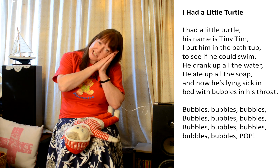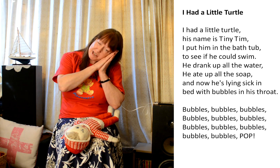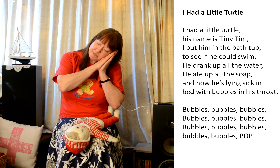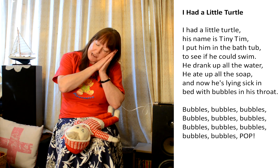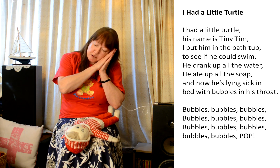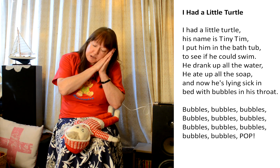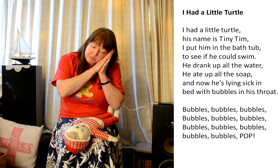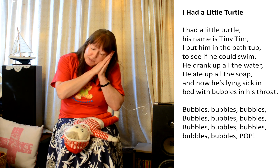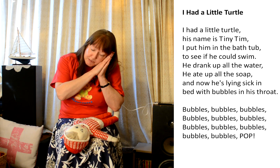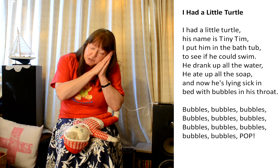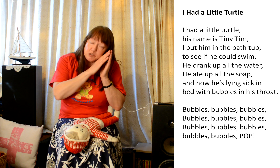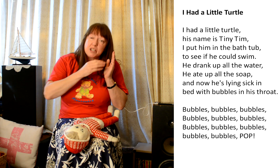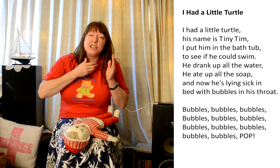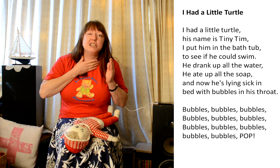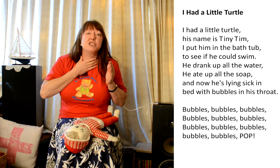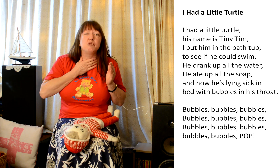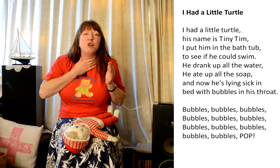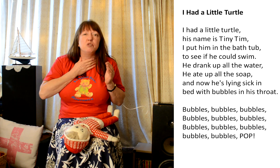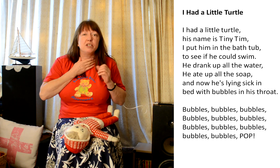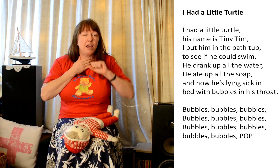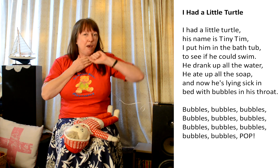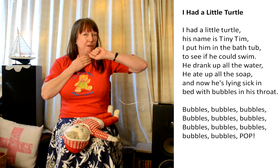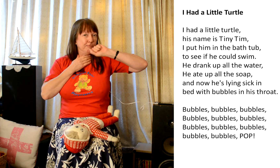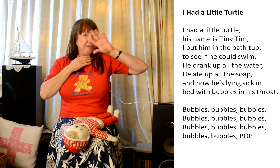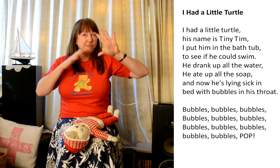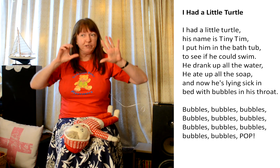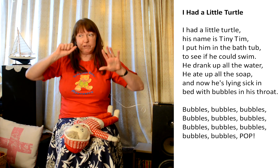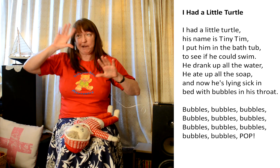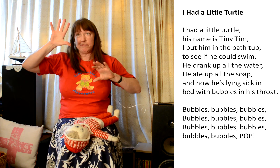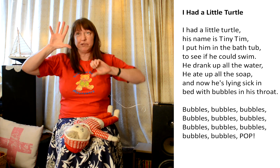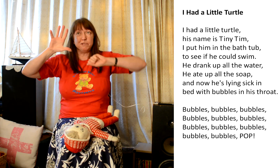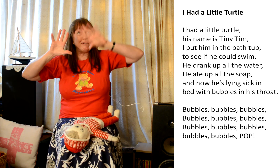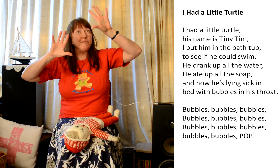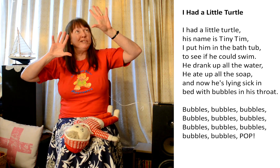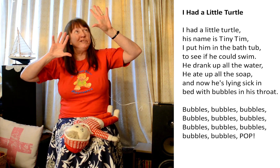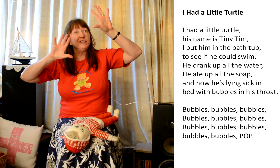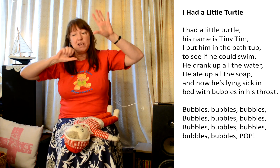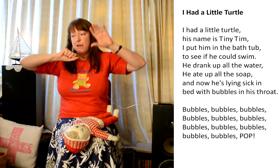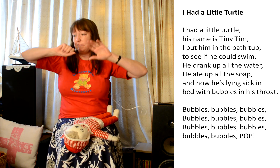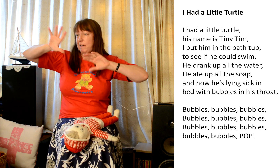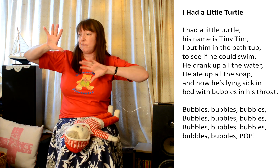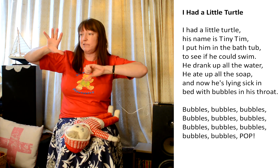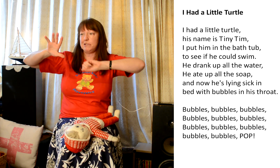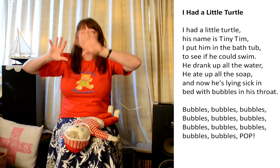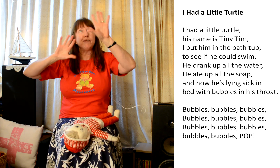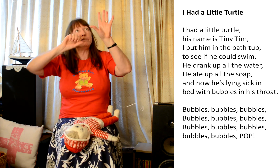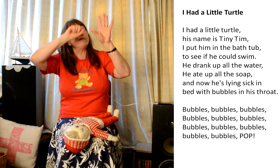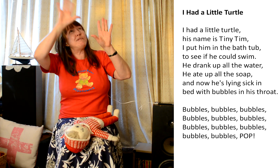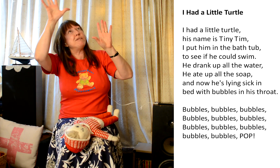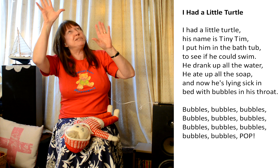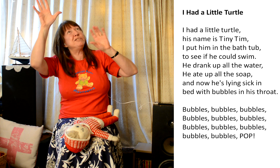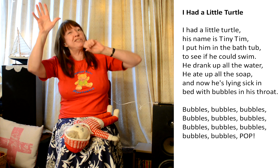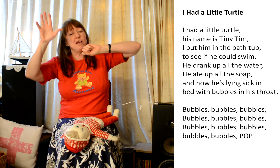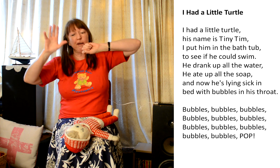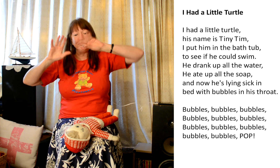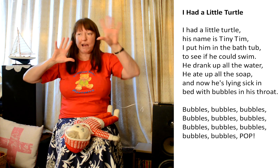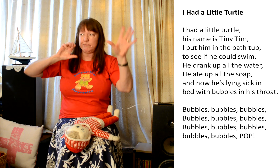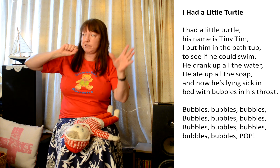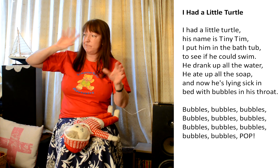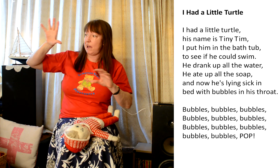in bed with bubbles in his throat. Bubbles, bubbles, bubbles, bubbles, bubbles, bubbles, bubbles,